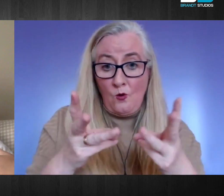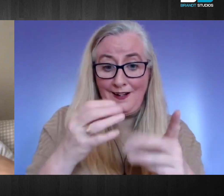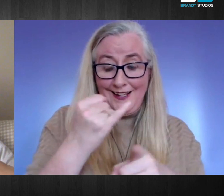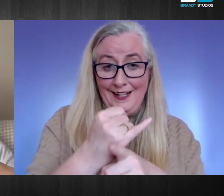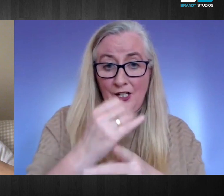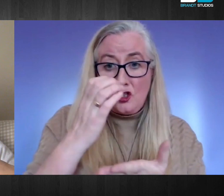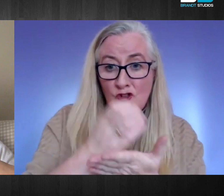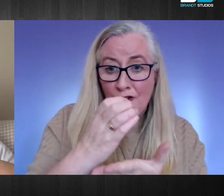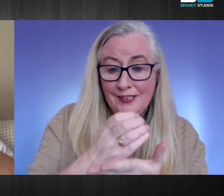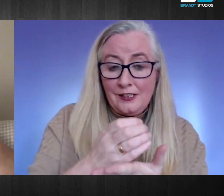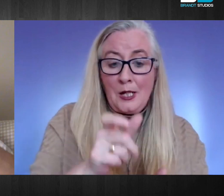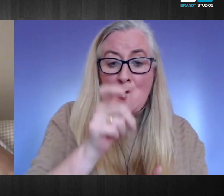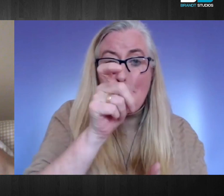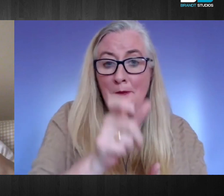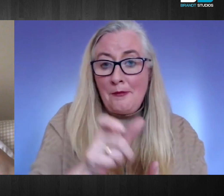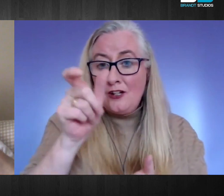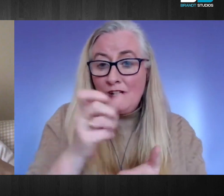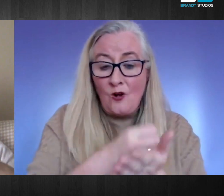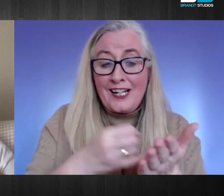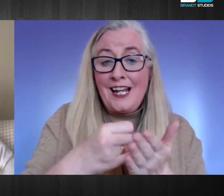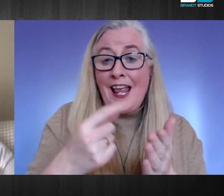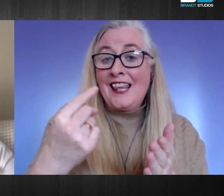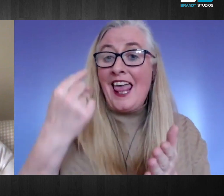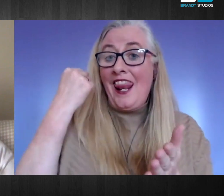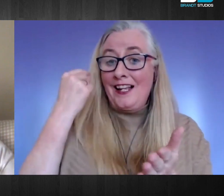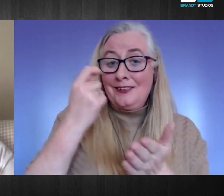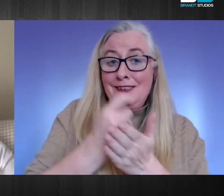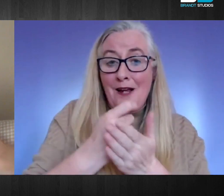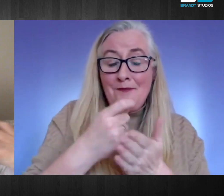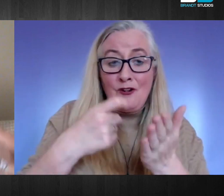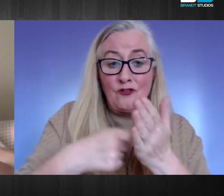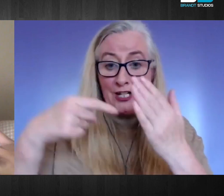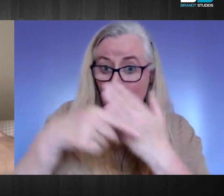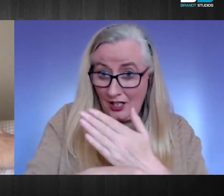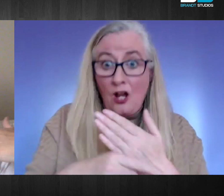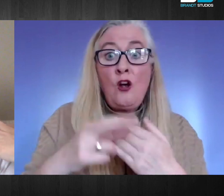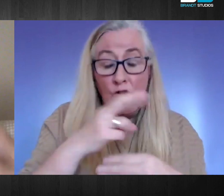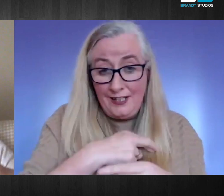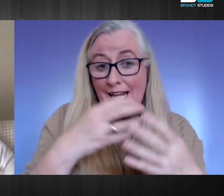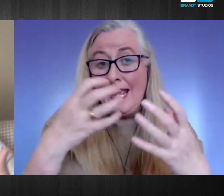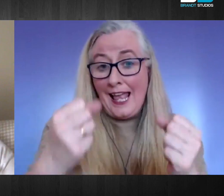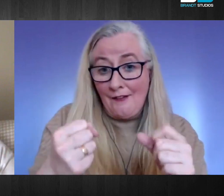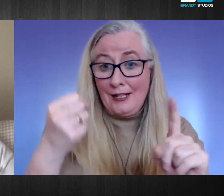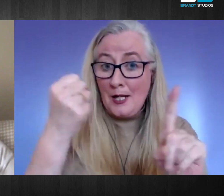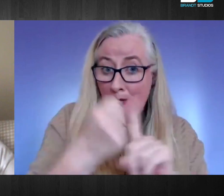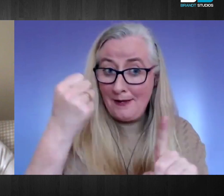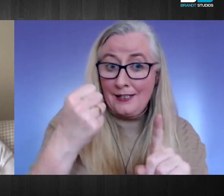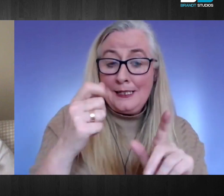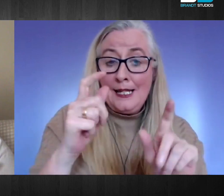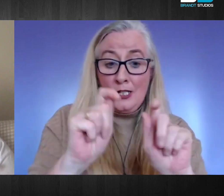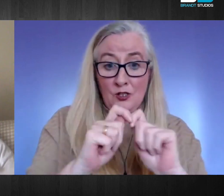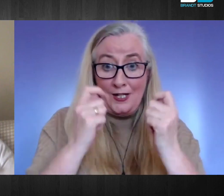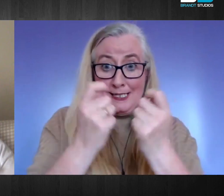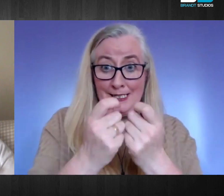organization for the last recession, just how devastating an impact that can have on a team, and the struggles that come with